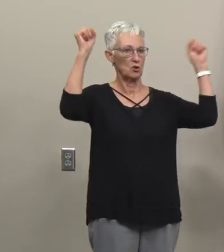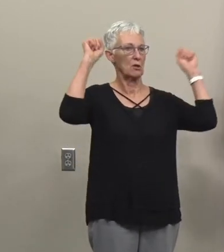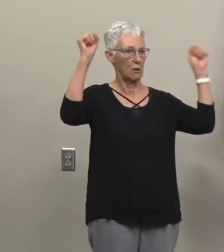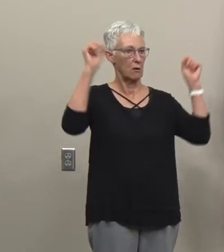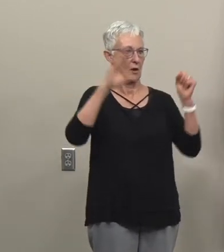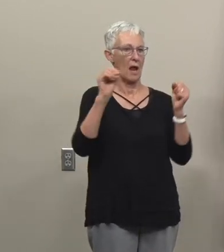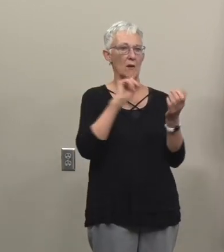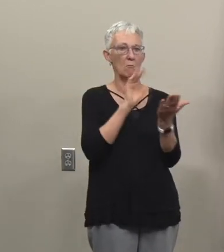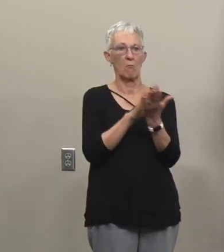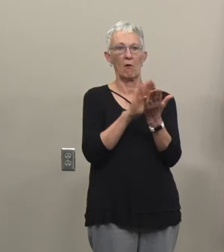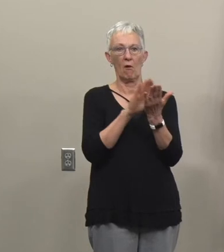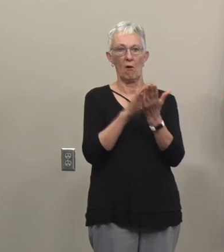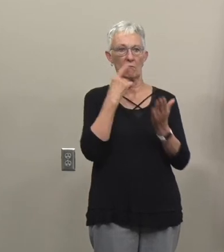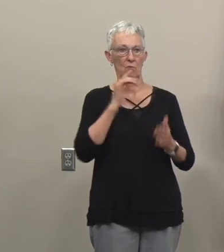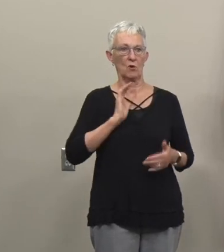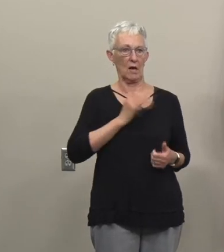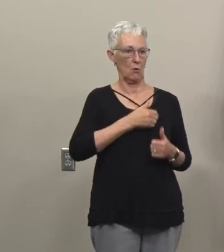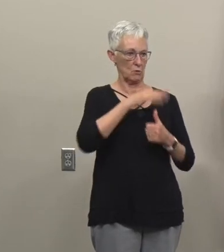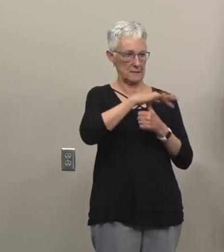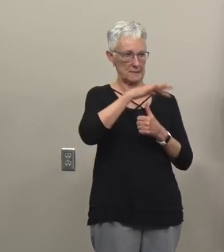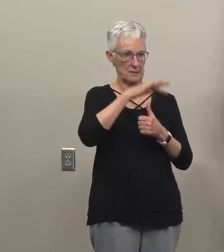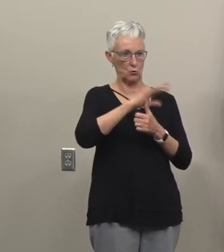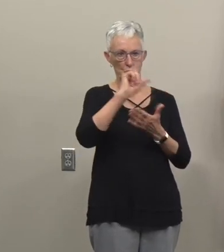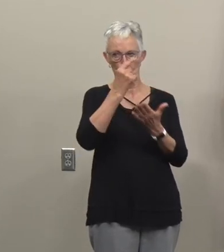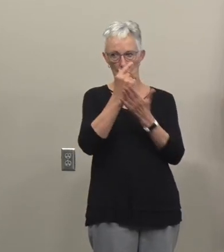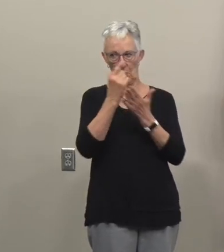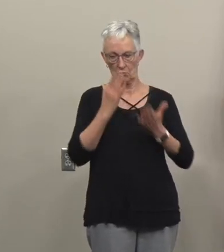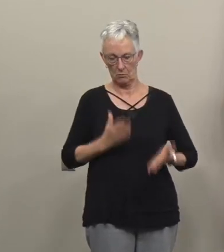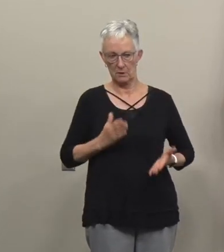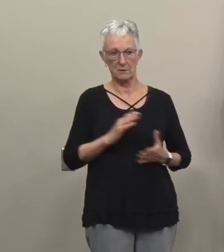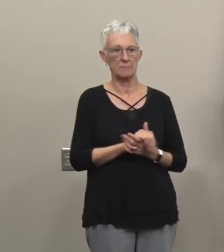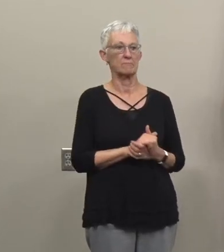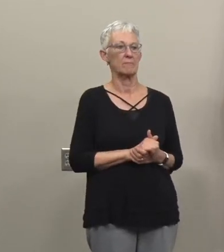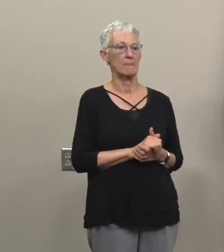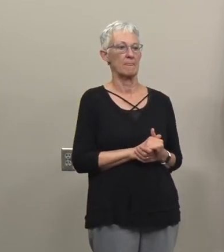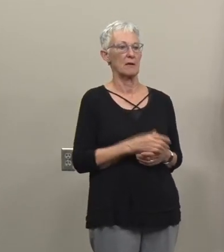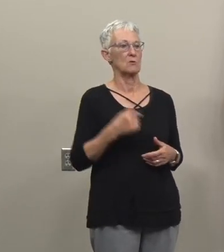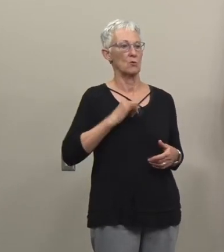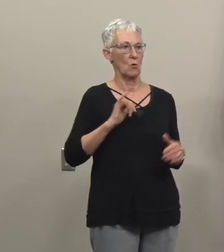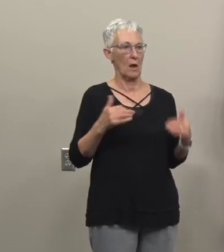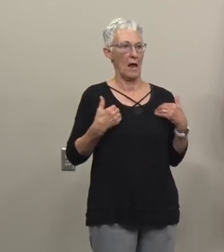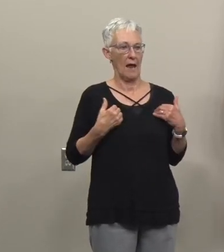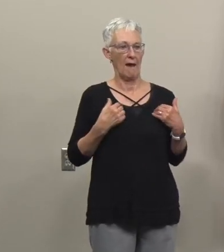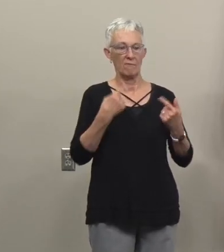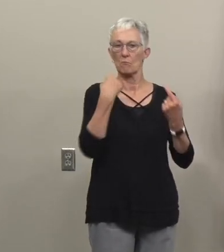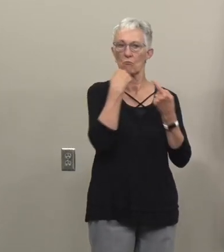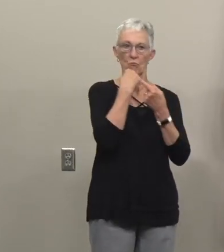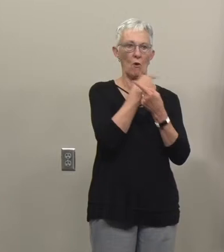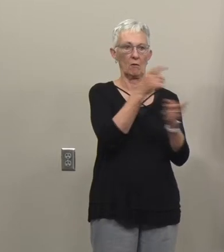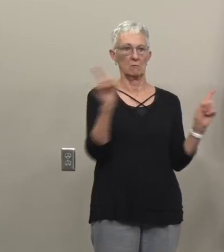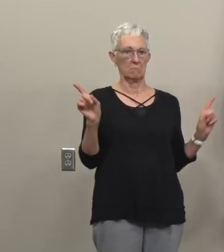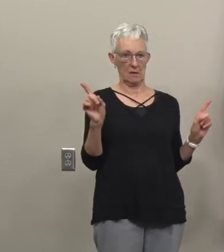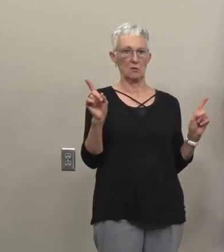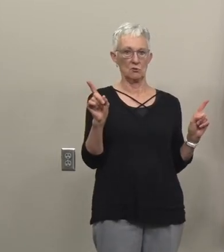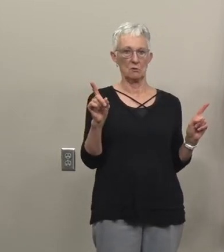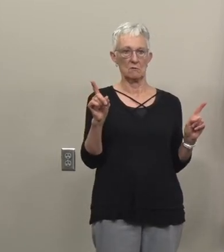our seniors. To support this amazing event, I've issued a proclamation, and I'd like to share a portion of